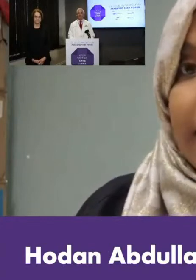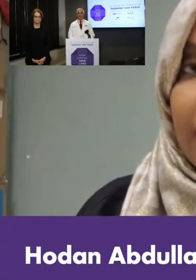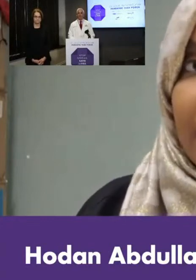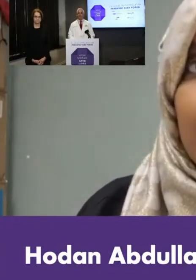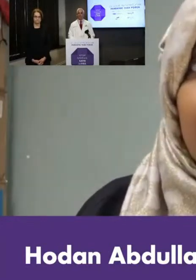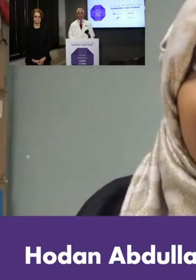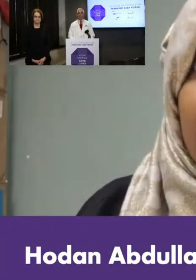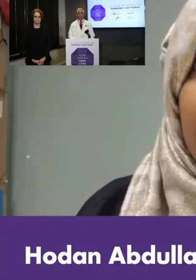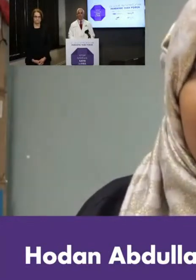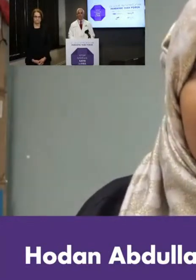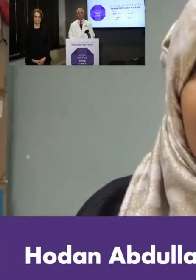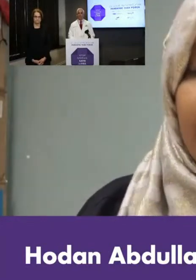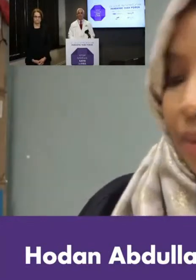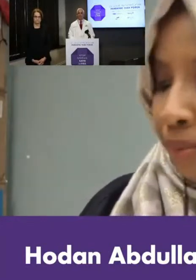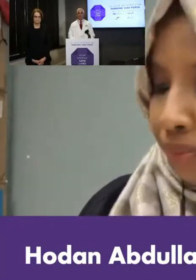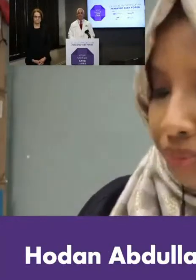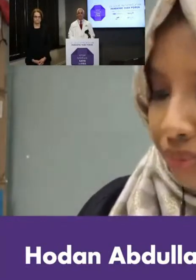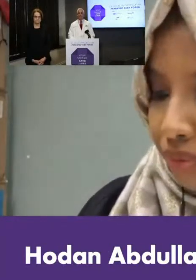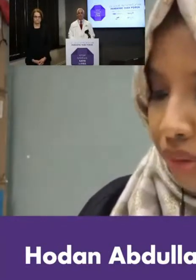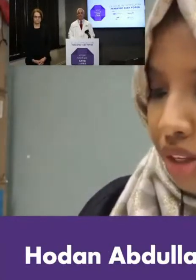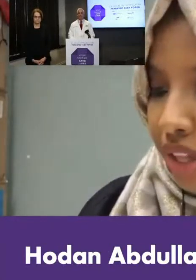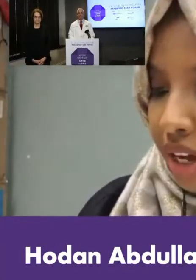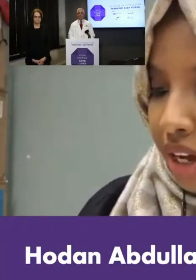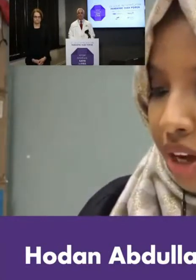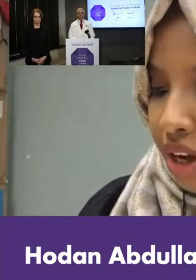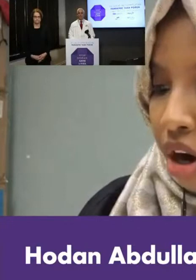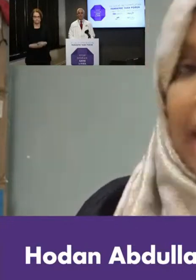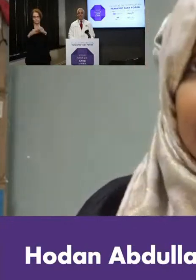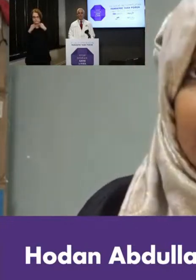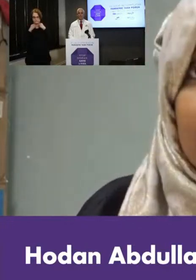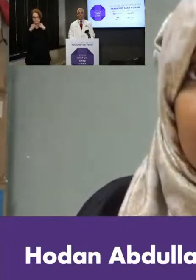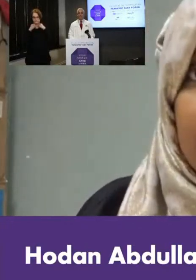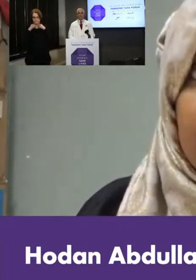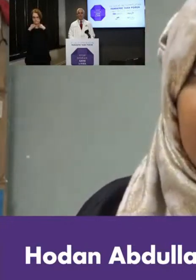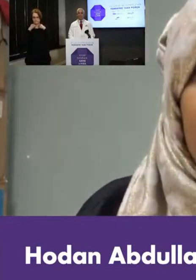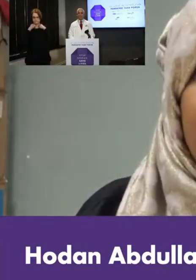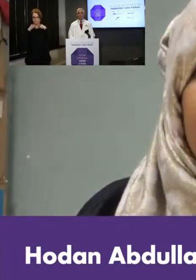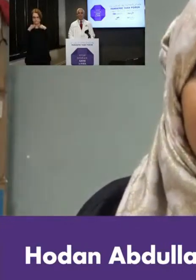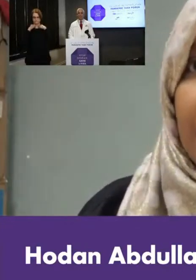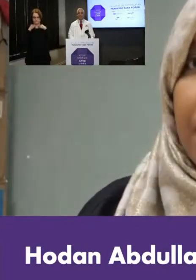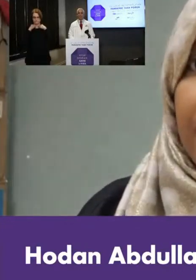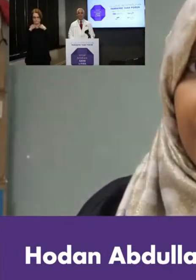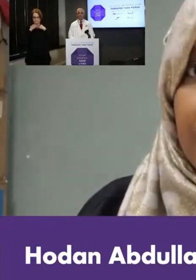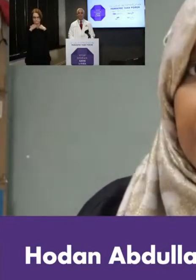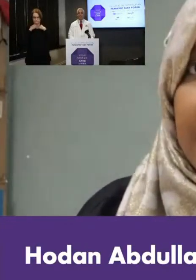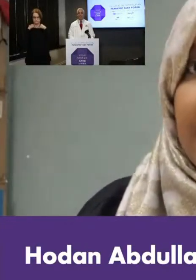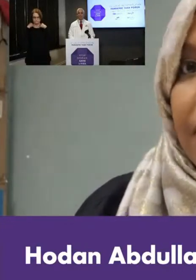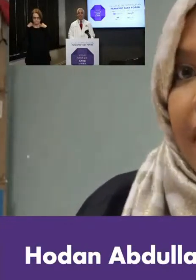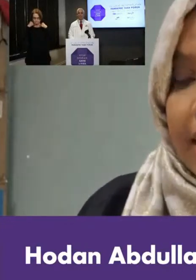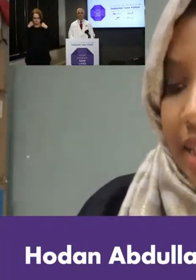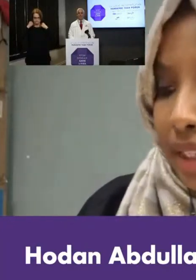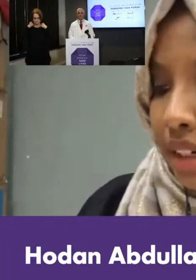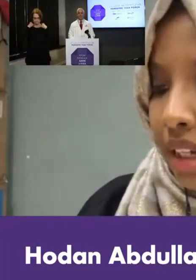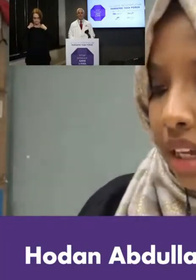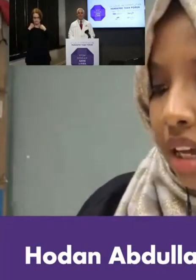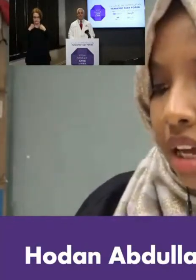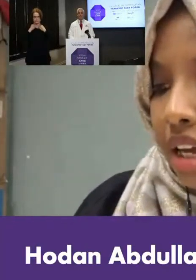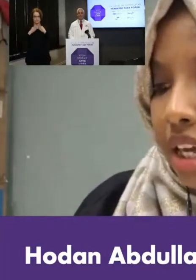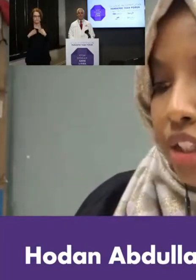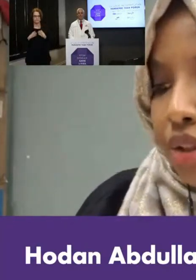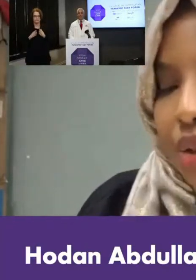I can make sure that they are at ease because I know that I put them first because I've been